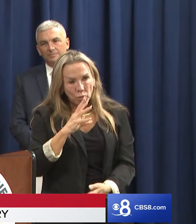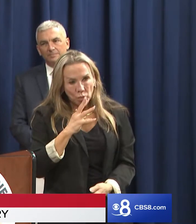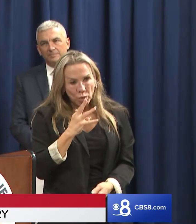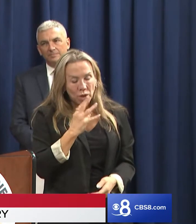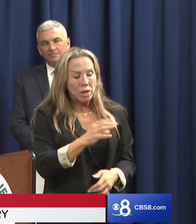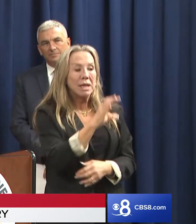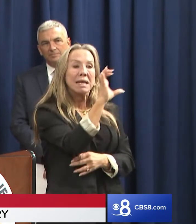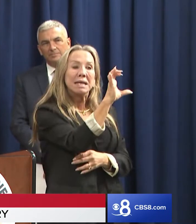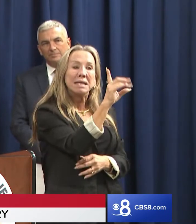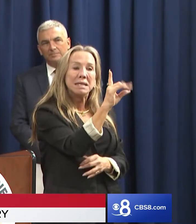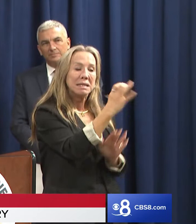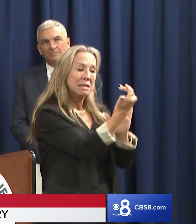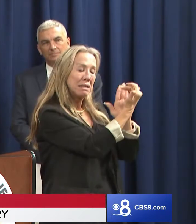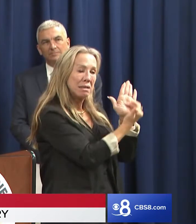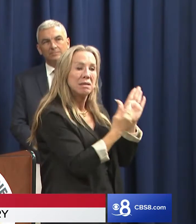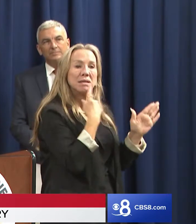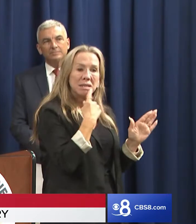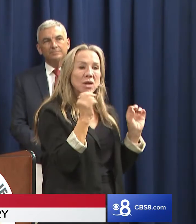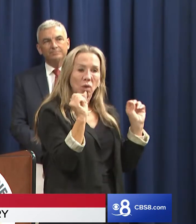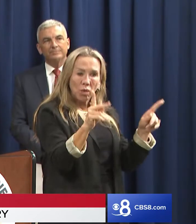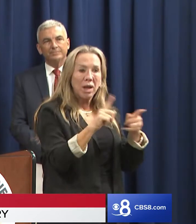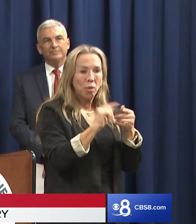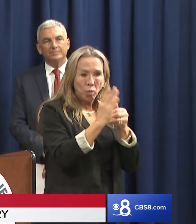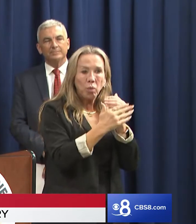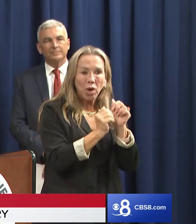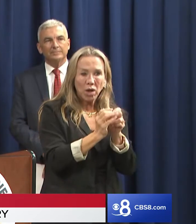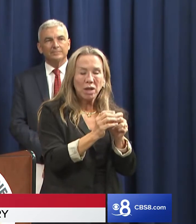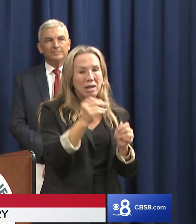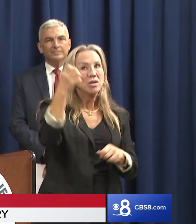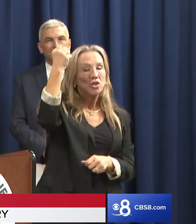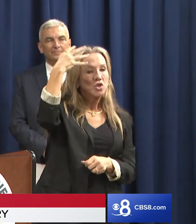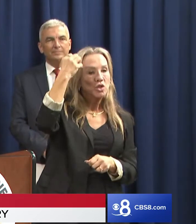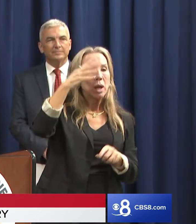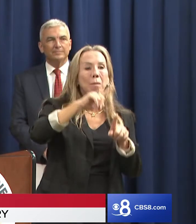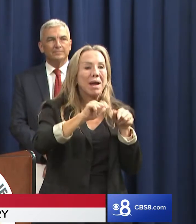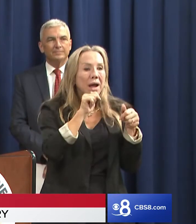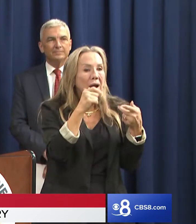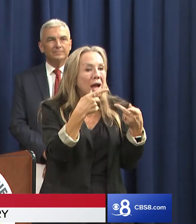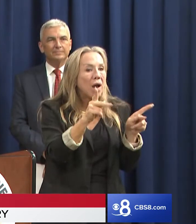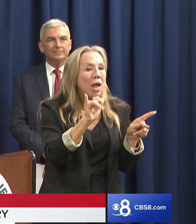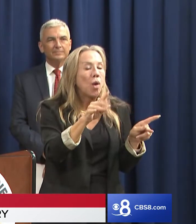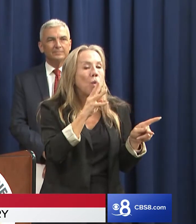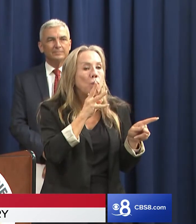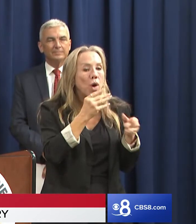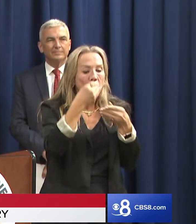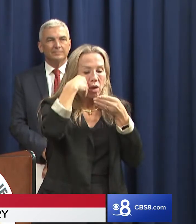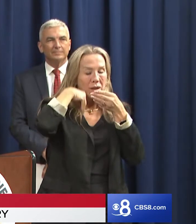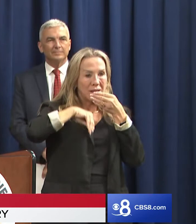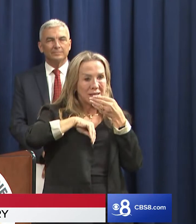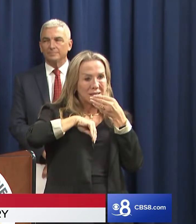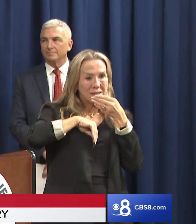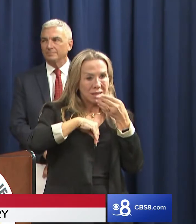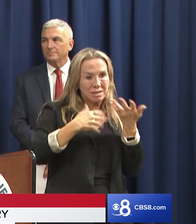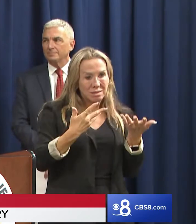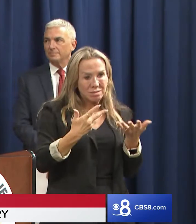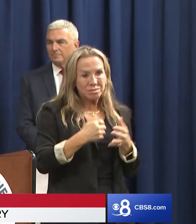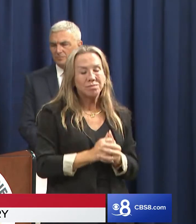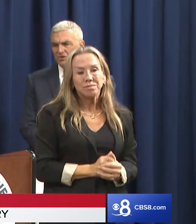guidance, it is okay for washing hands and showering, just not to allow any of that water to get into your mouth and to ingest it.